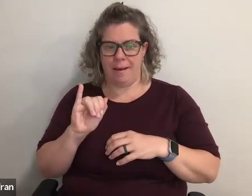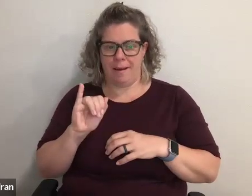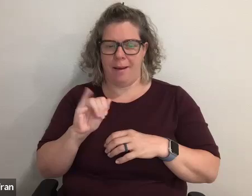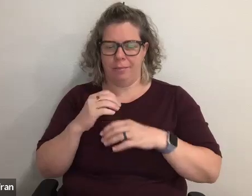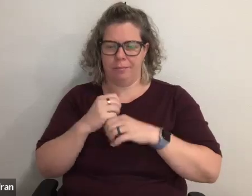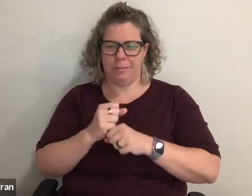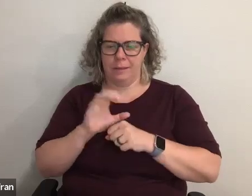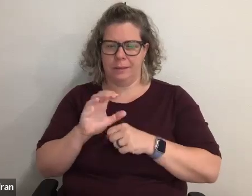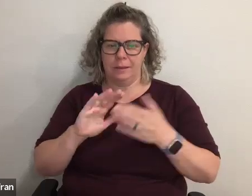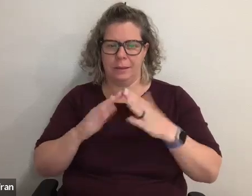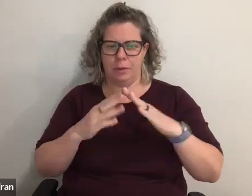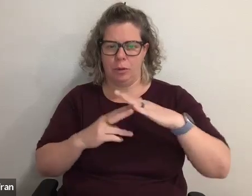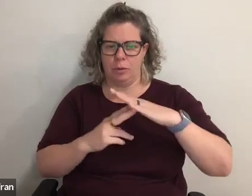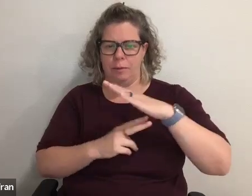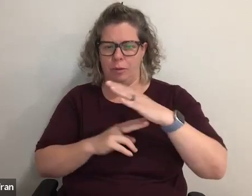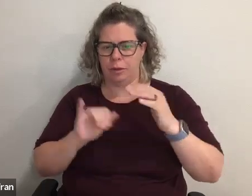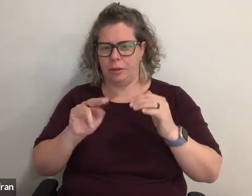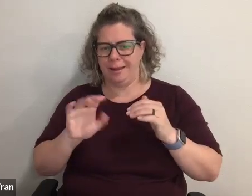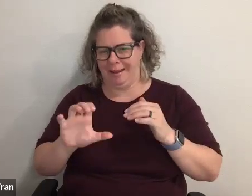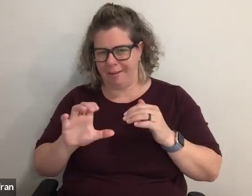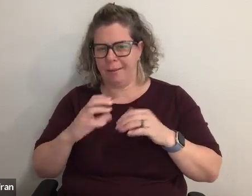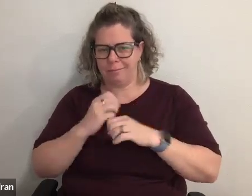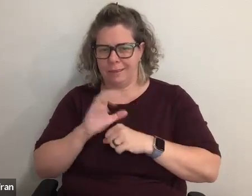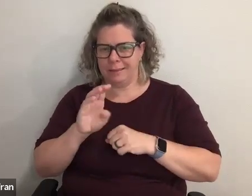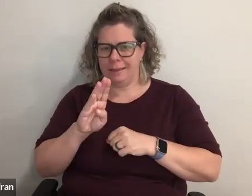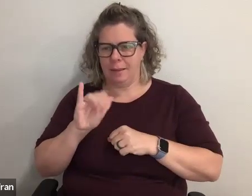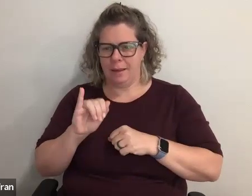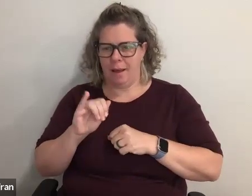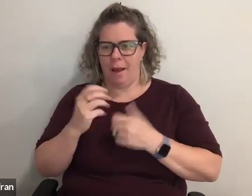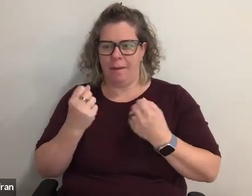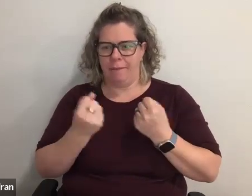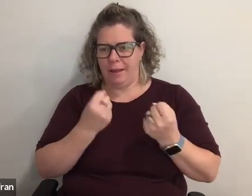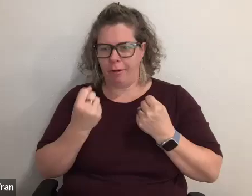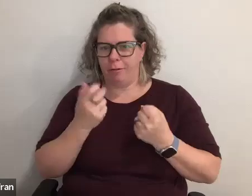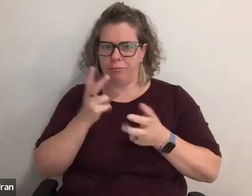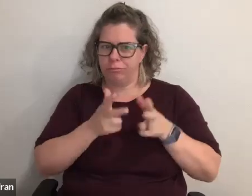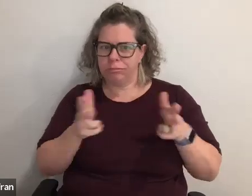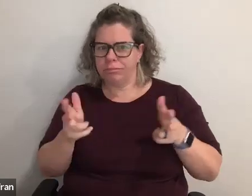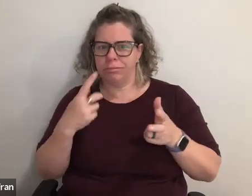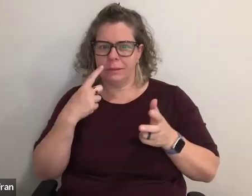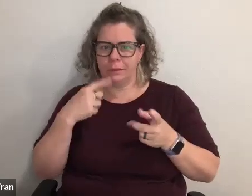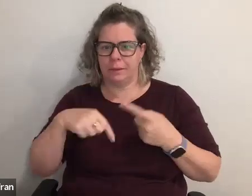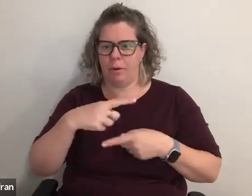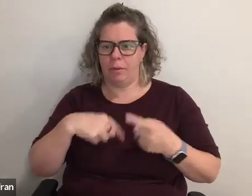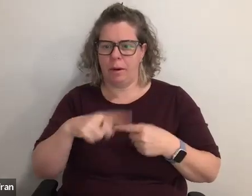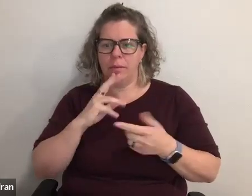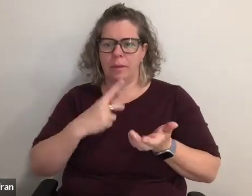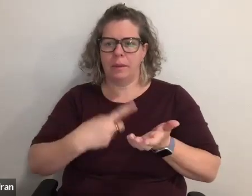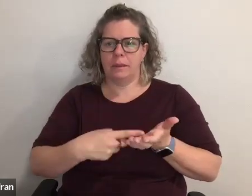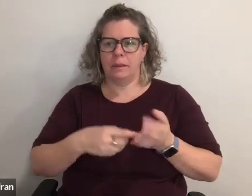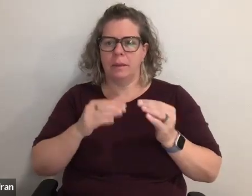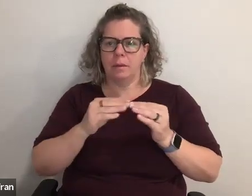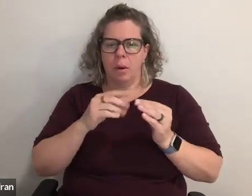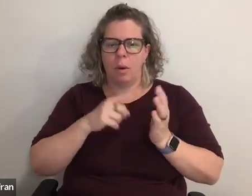CBI stands for Community Bridges Incorporated. So that's us when you see us roaming around. We're going to talk a little bit more